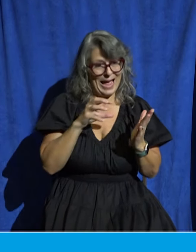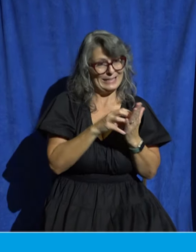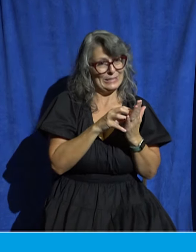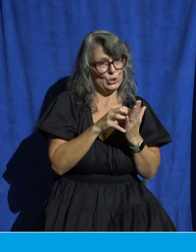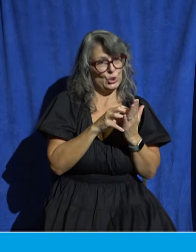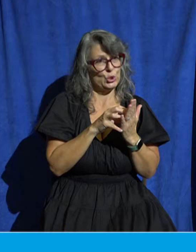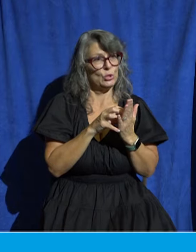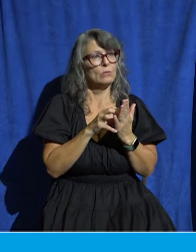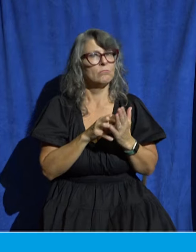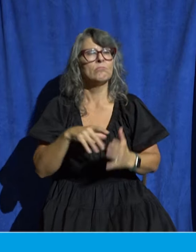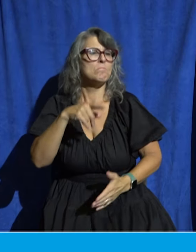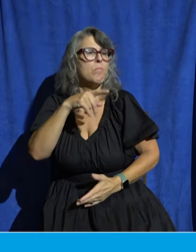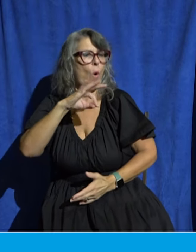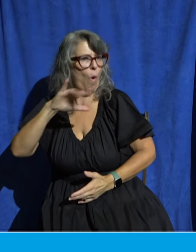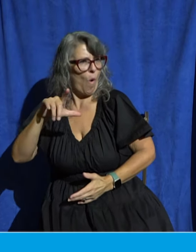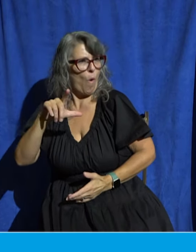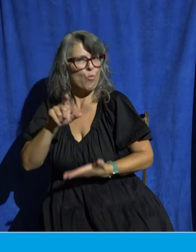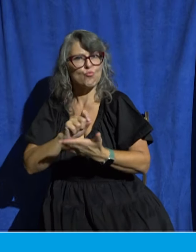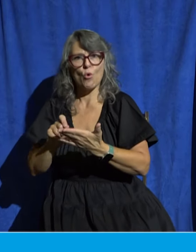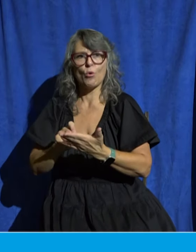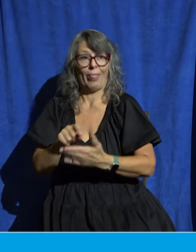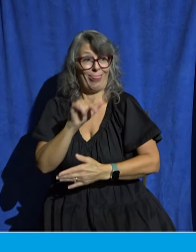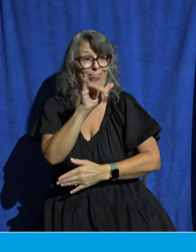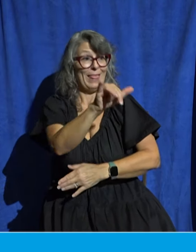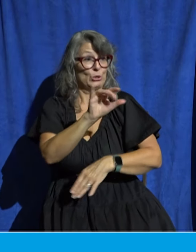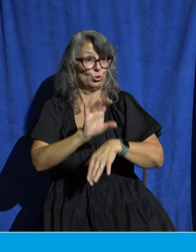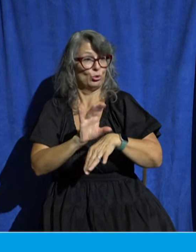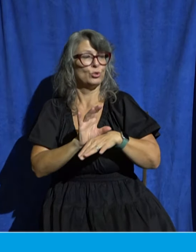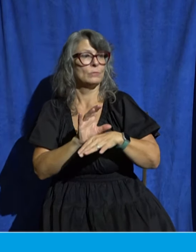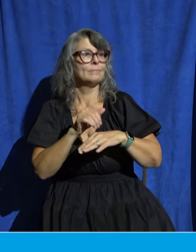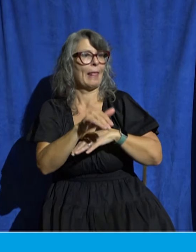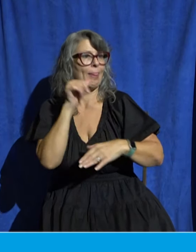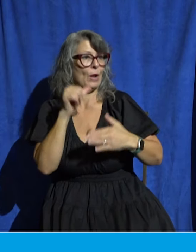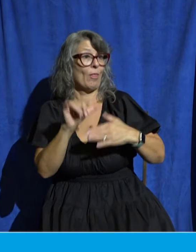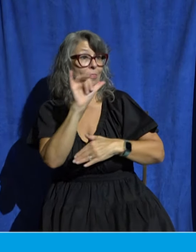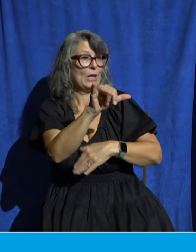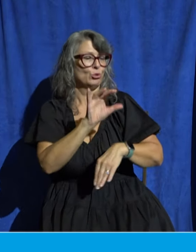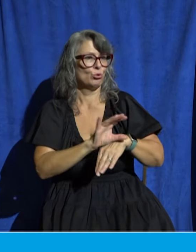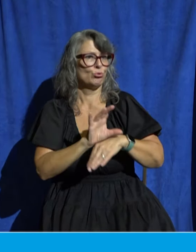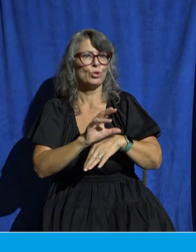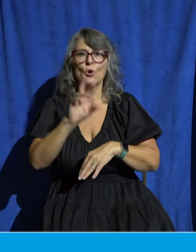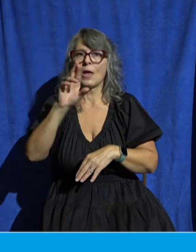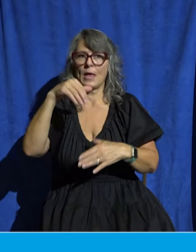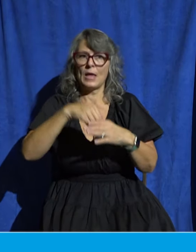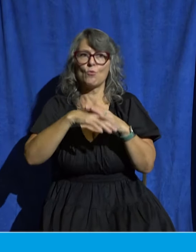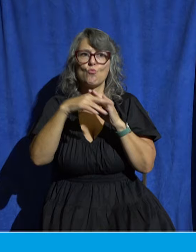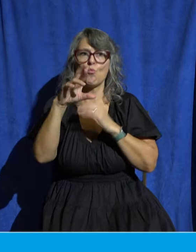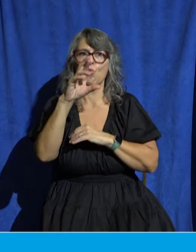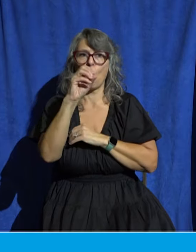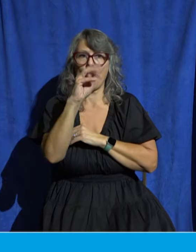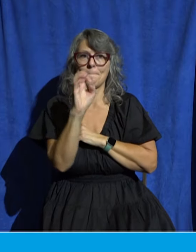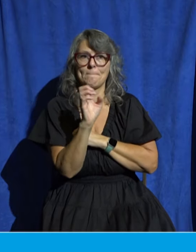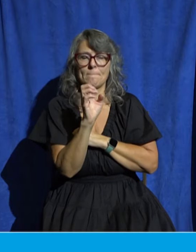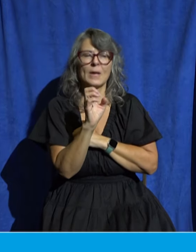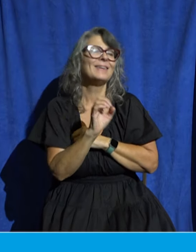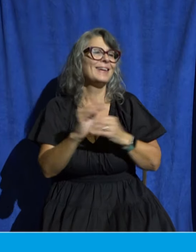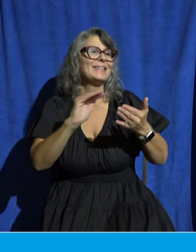Paul to a church he was hoping to visit soon in Rome. And he's writing this letter from the town of Corinth, which today is in south